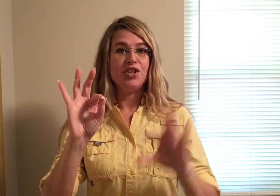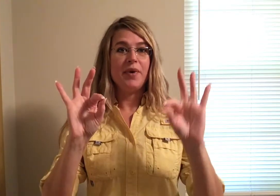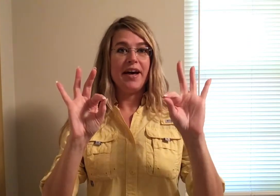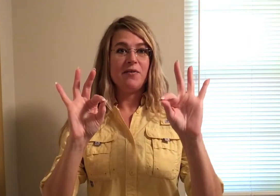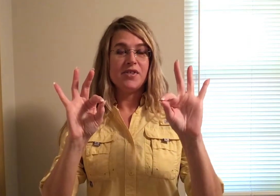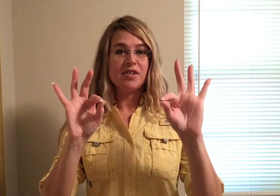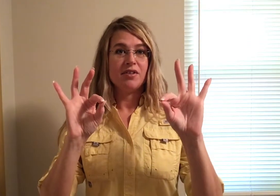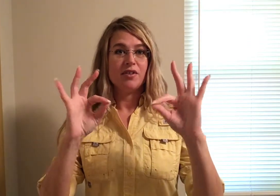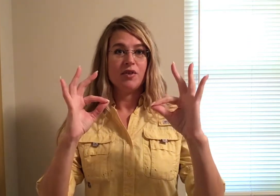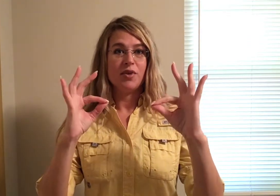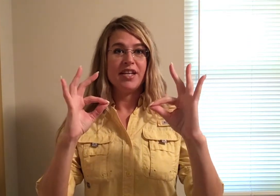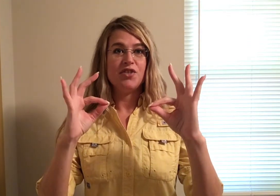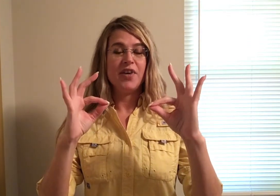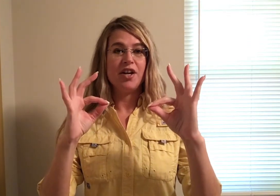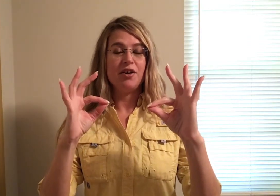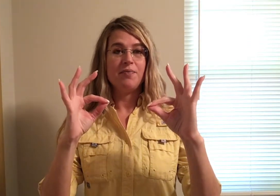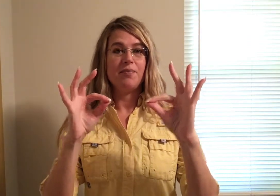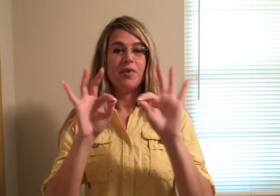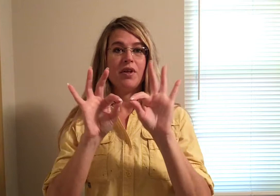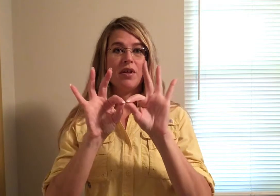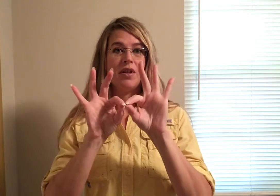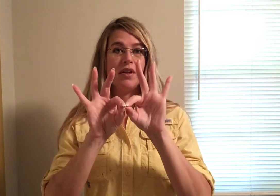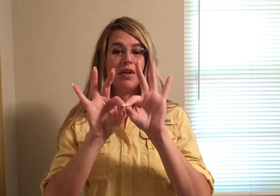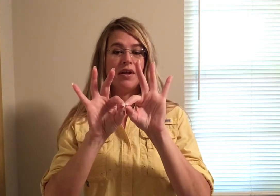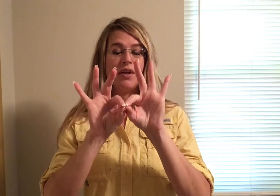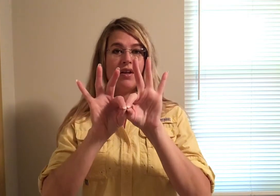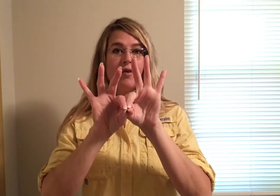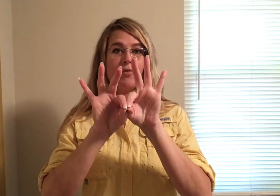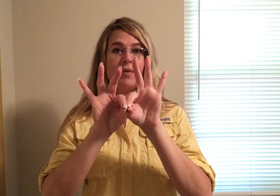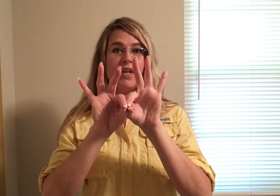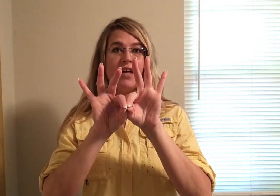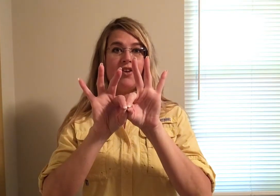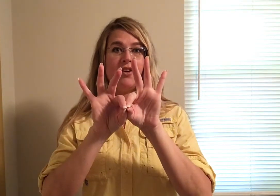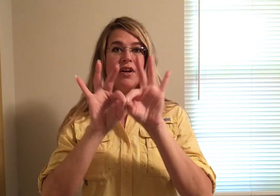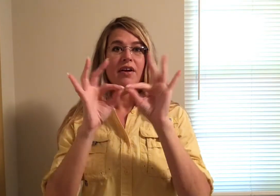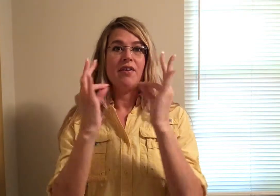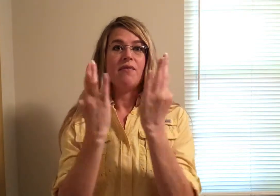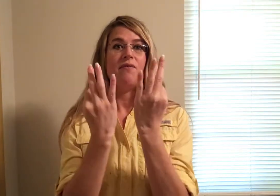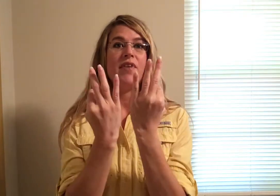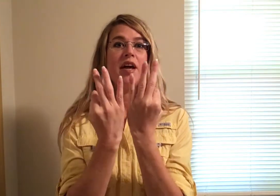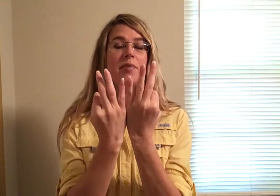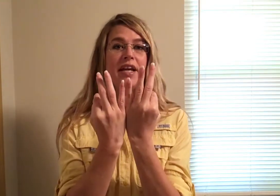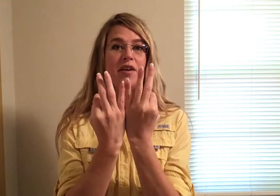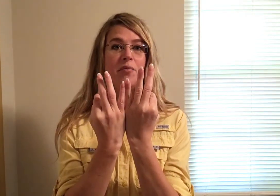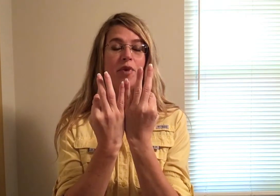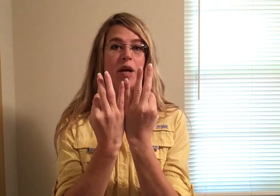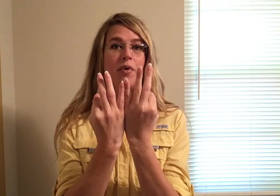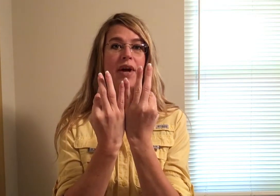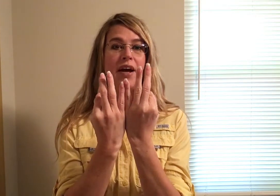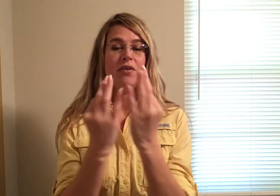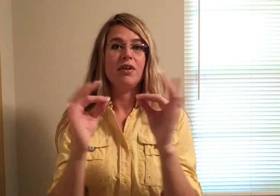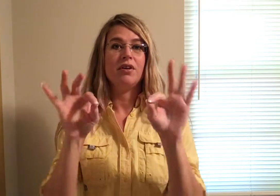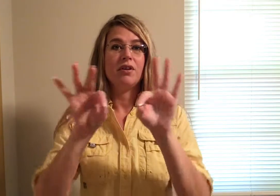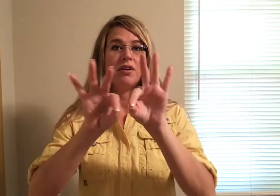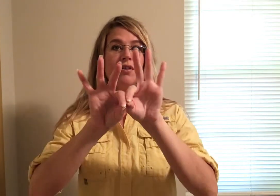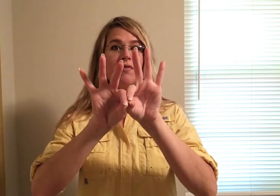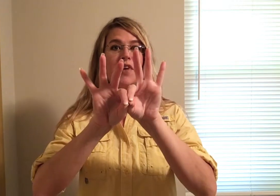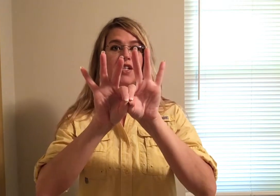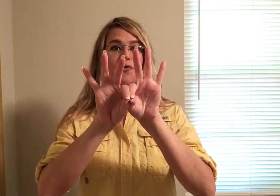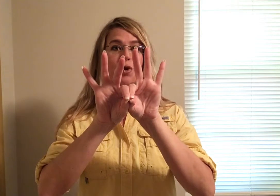two F's with each finger, put them together, family, bring them around, face